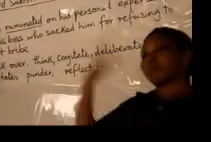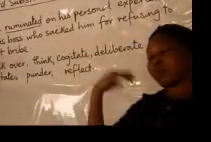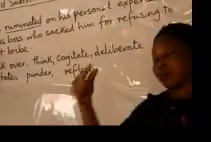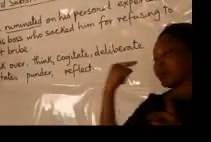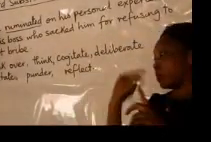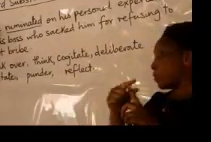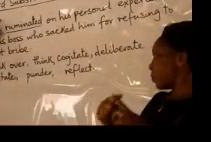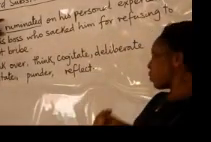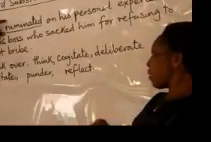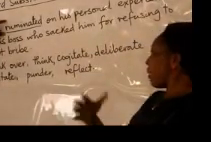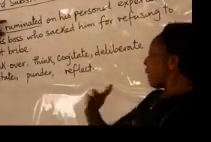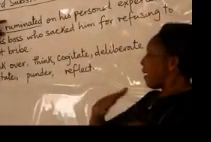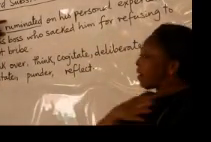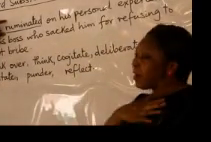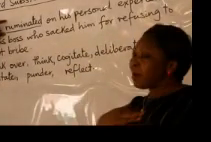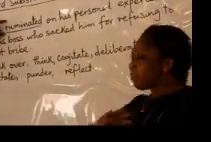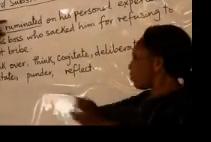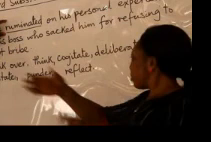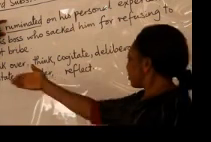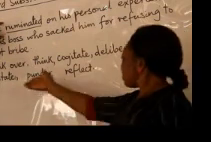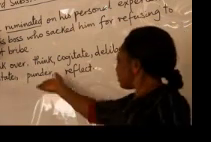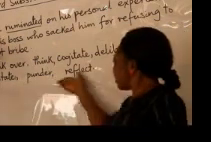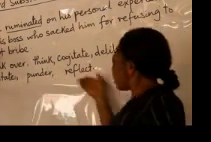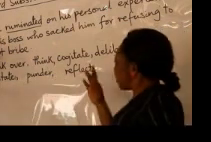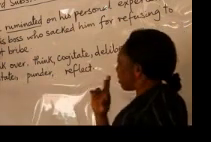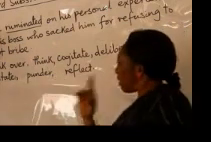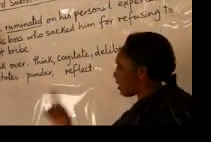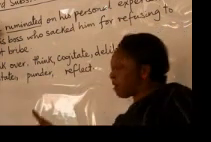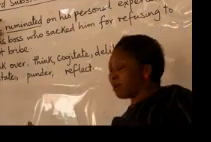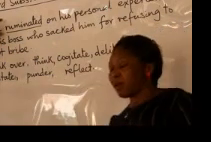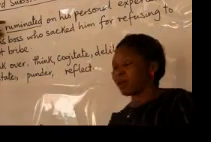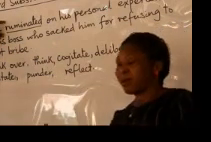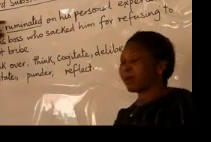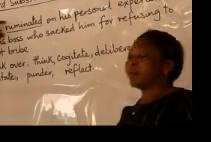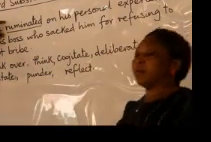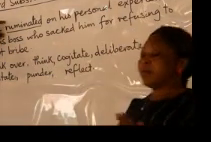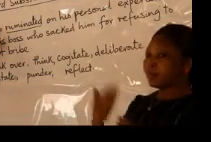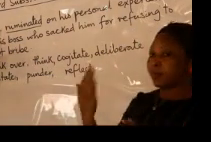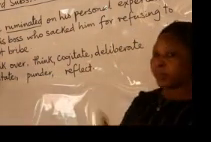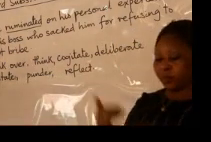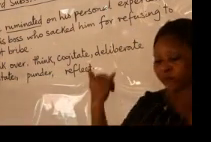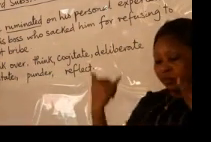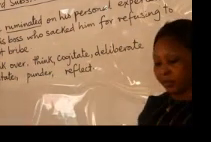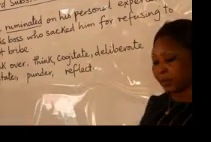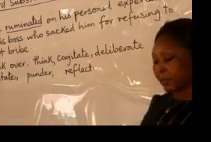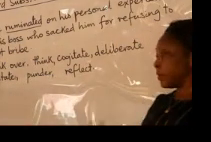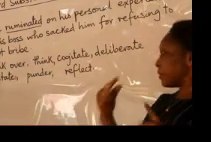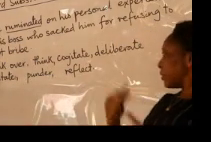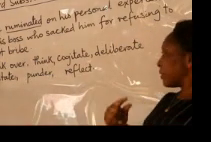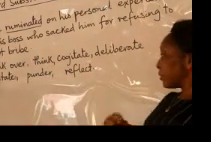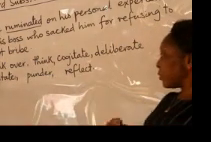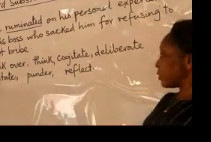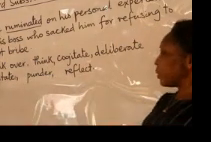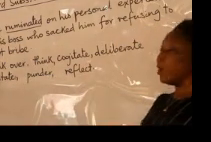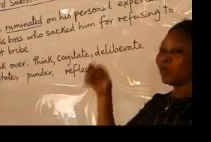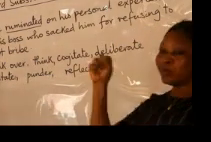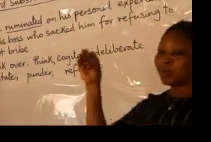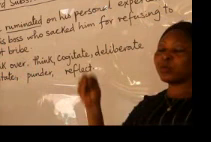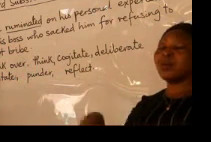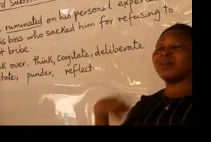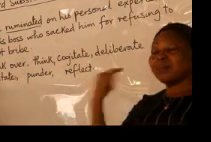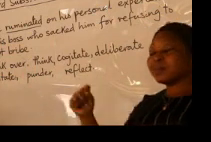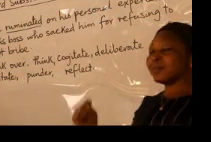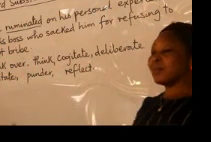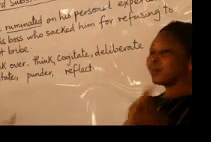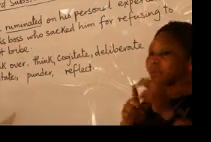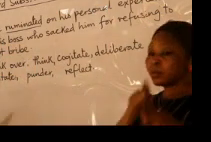And so the answer you will use to substitute this word must be in